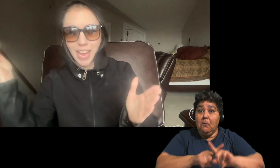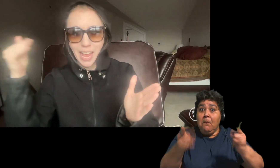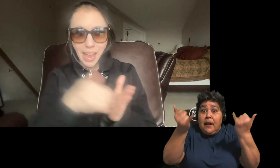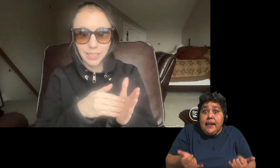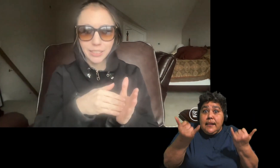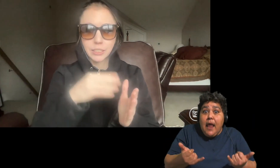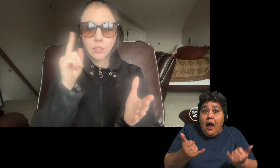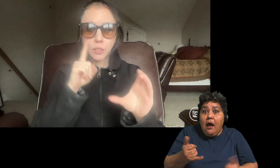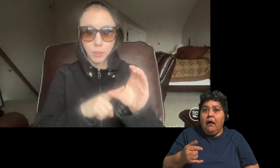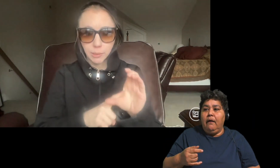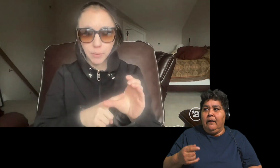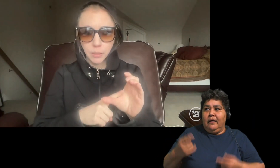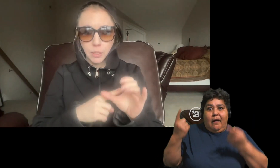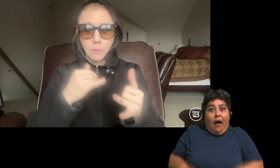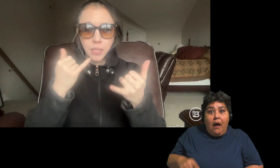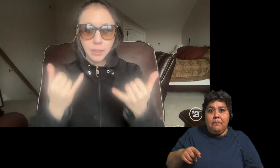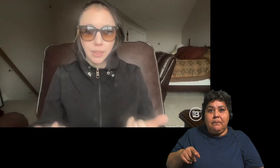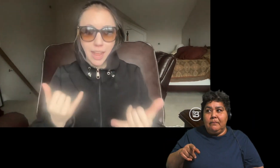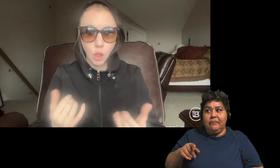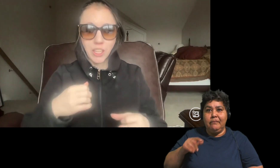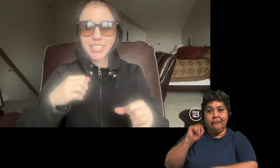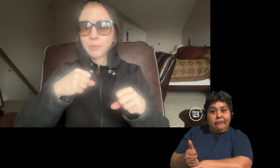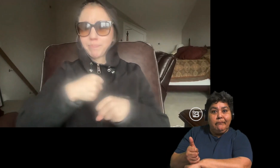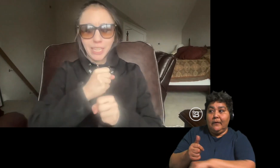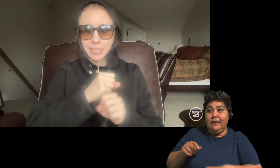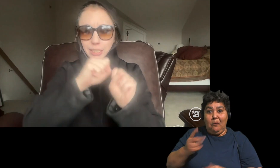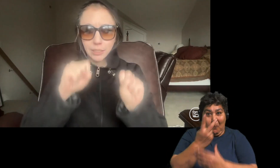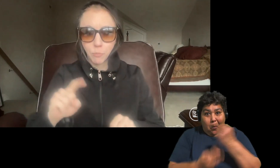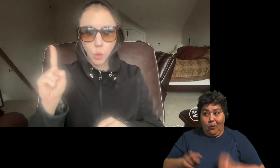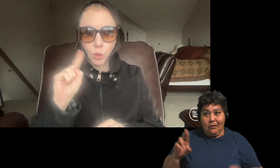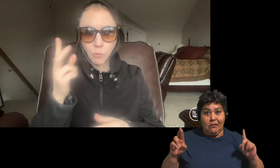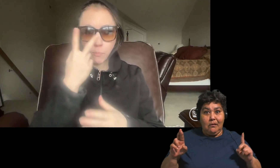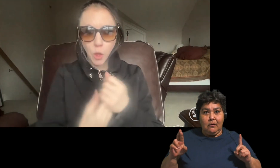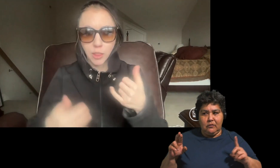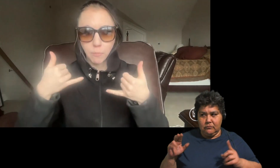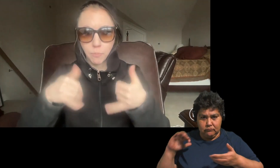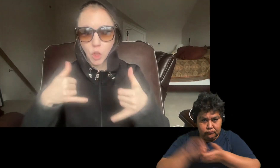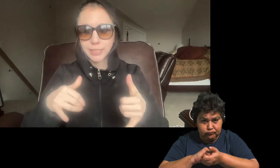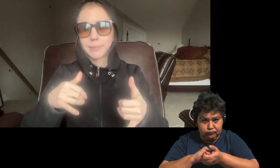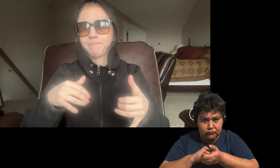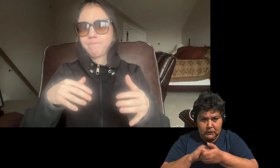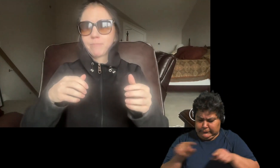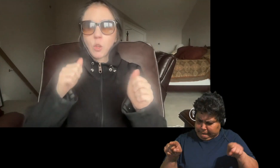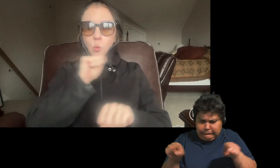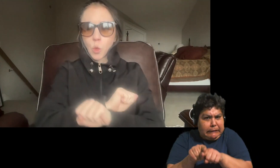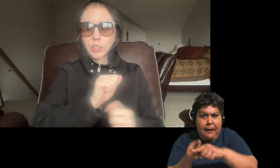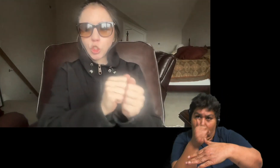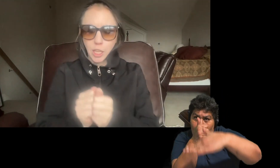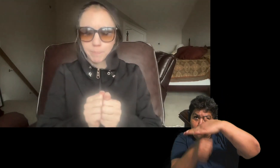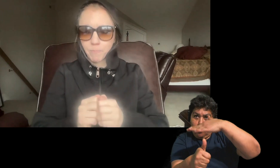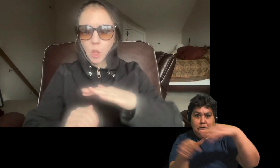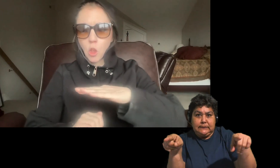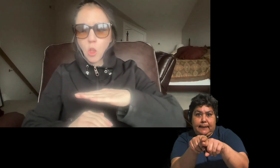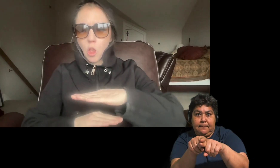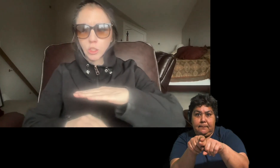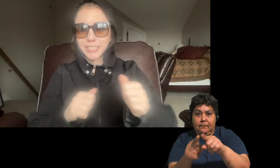both the Republican and the Democratic Party against communism. But now it accidentally created a system where